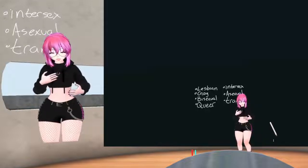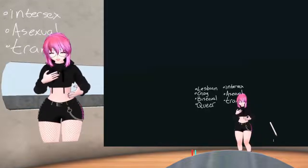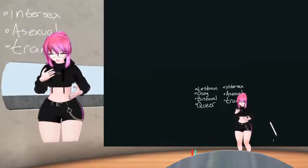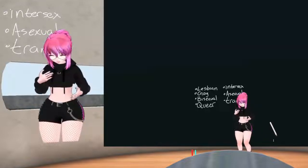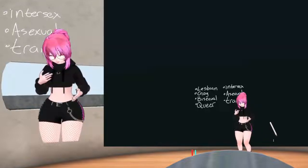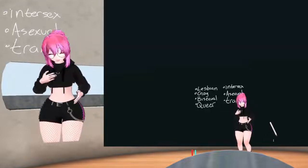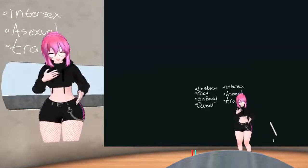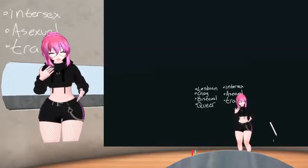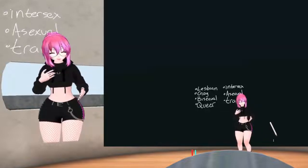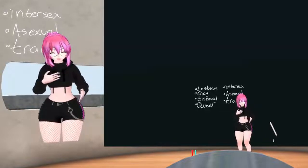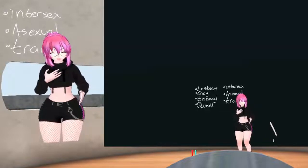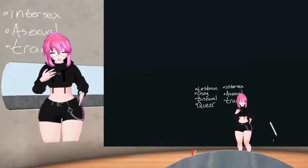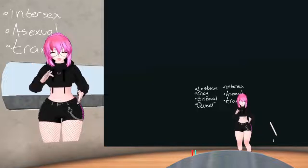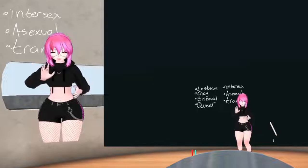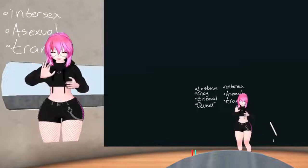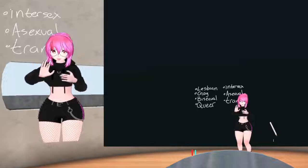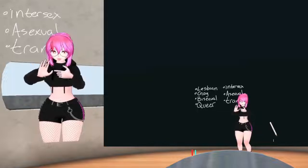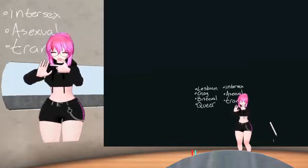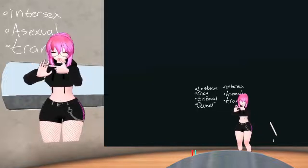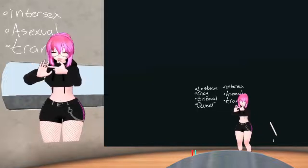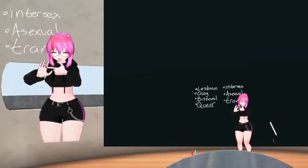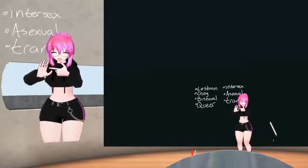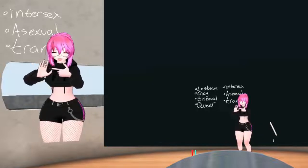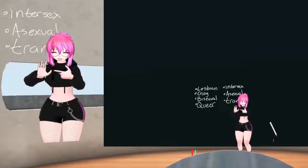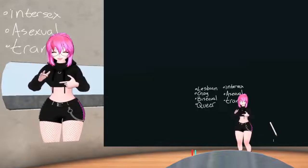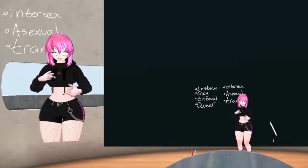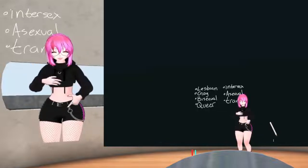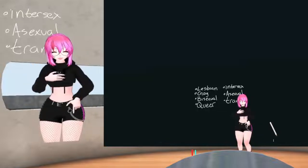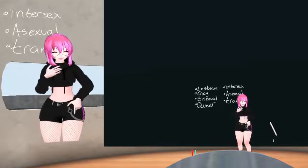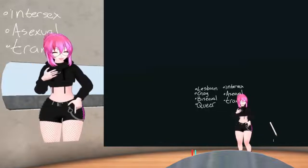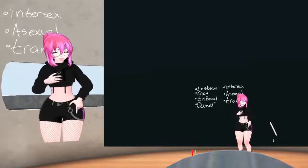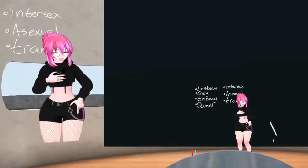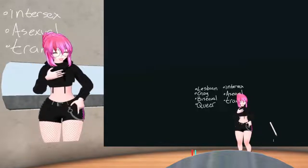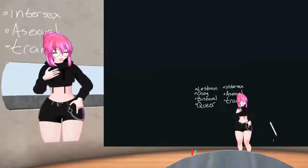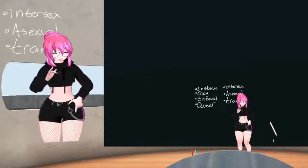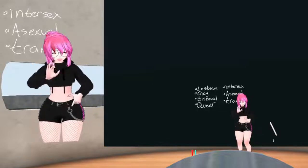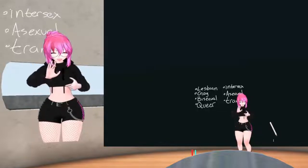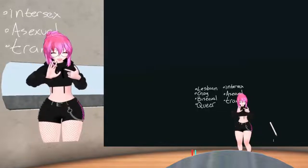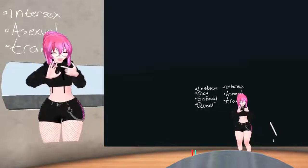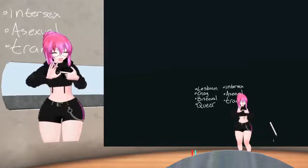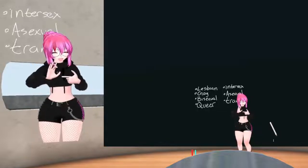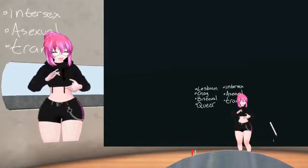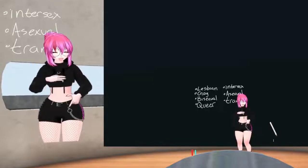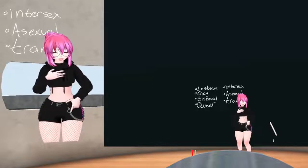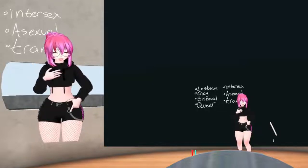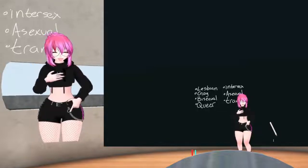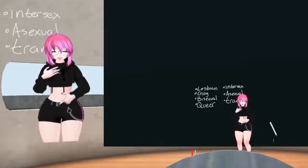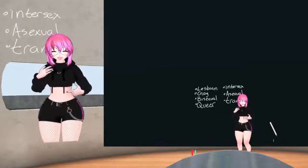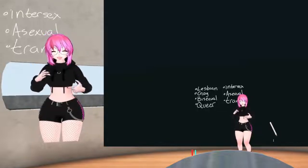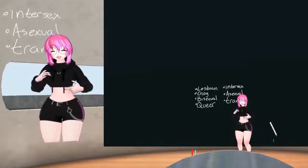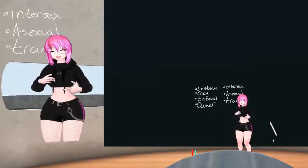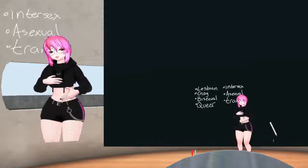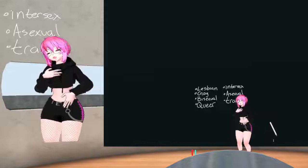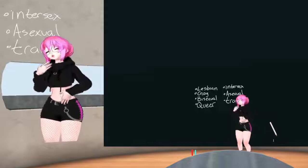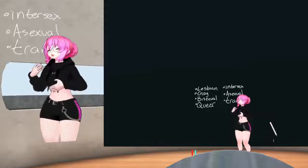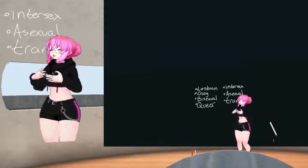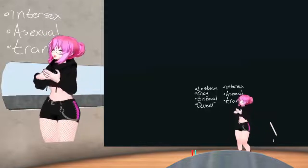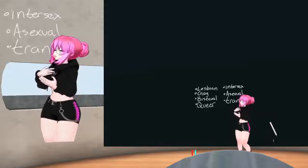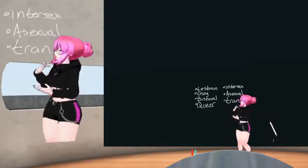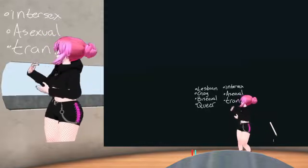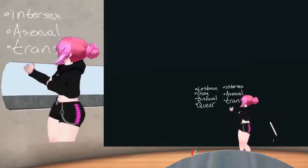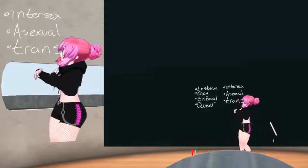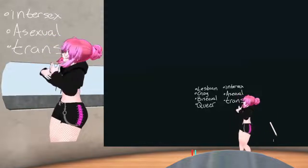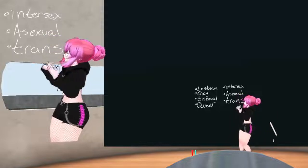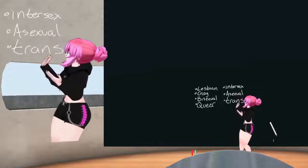the chest have to do with feelings. So the sign for feel is a middle finger down on the chest. So you're talking about your